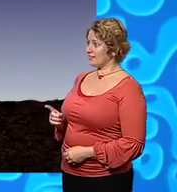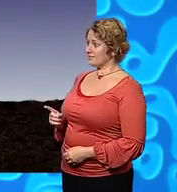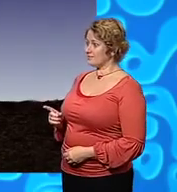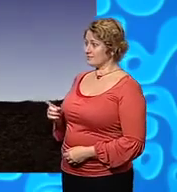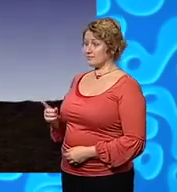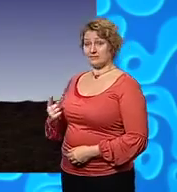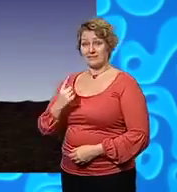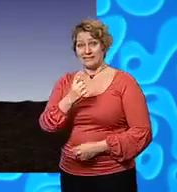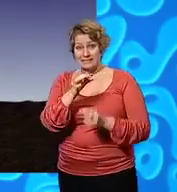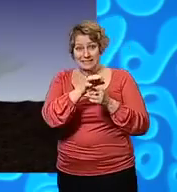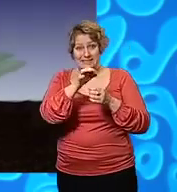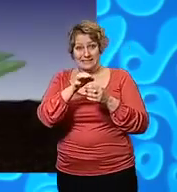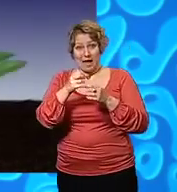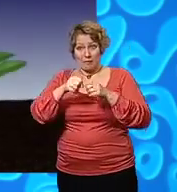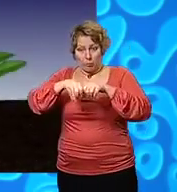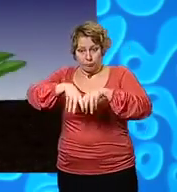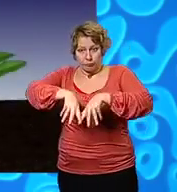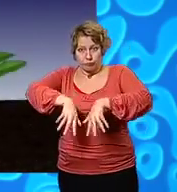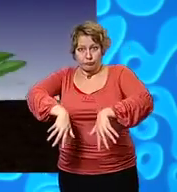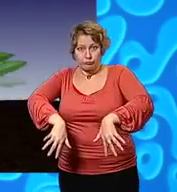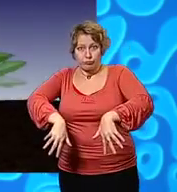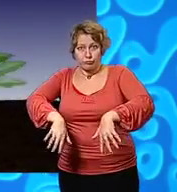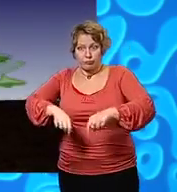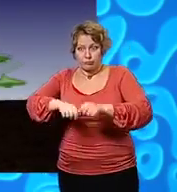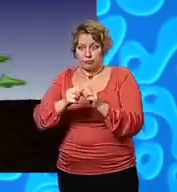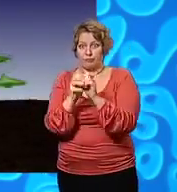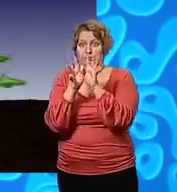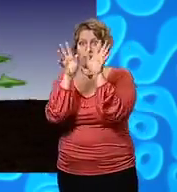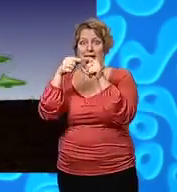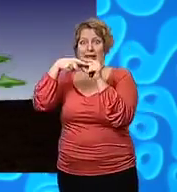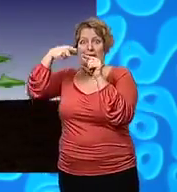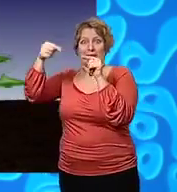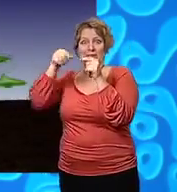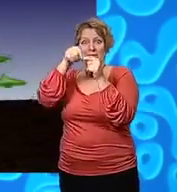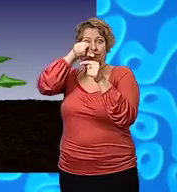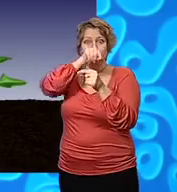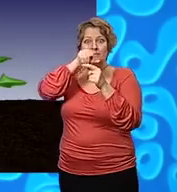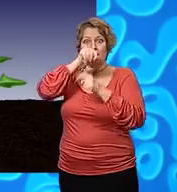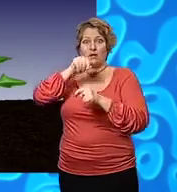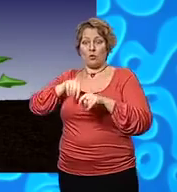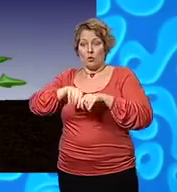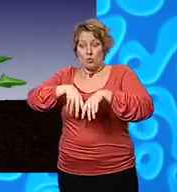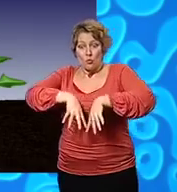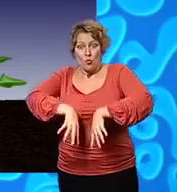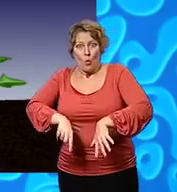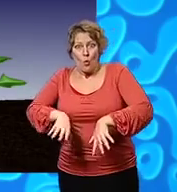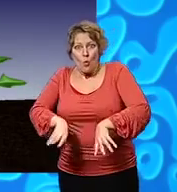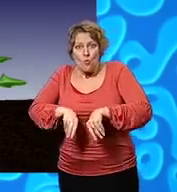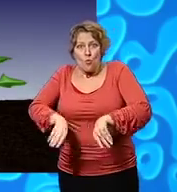Each seed grows roots and leaves. The roots drink water from the